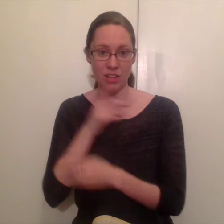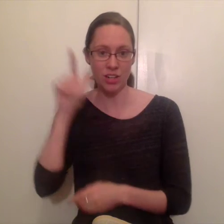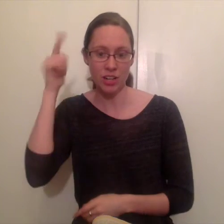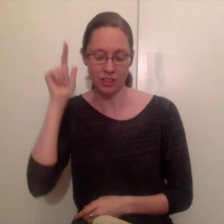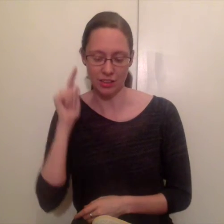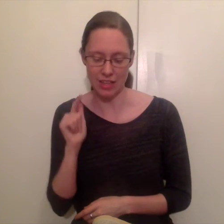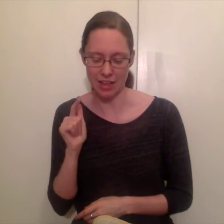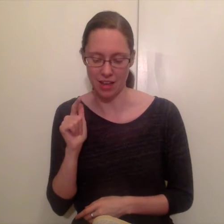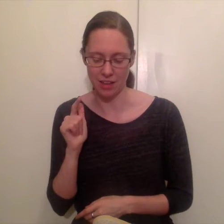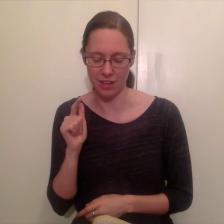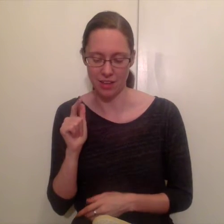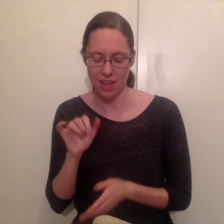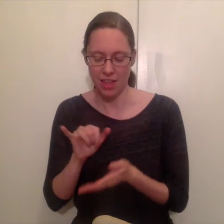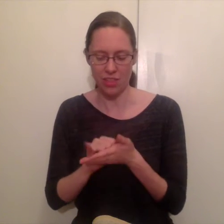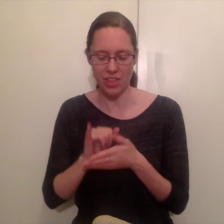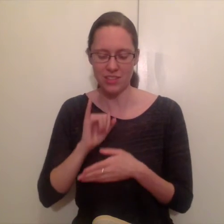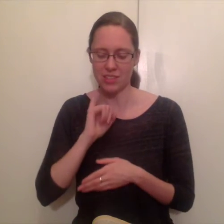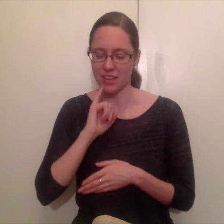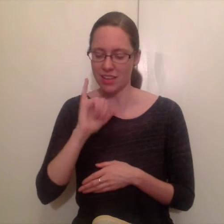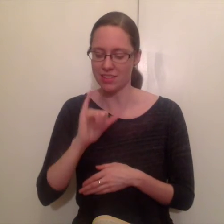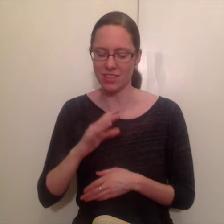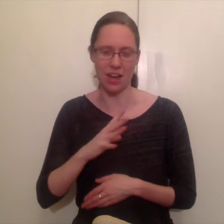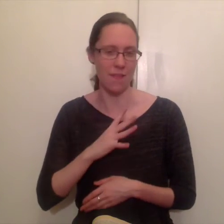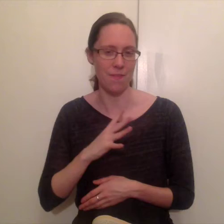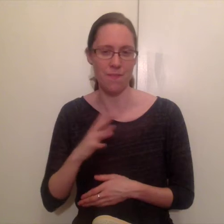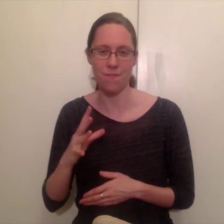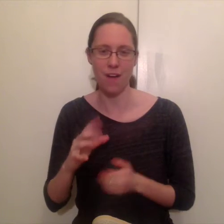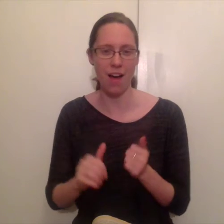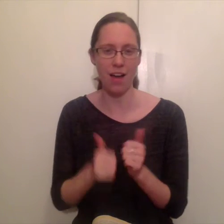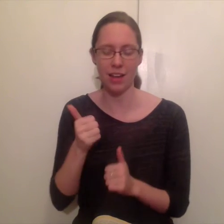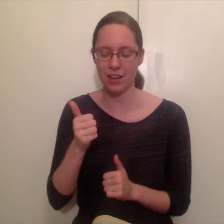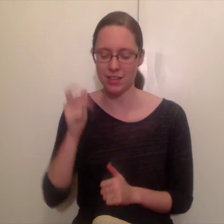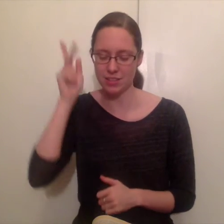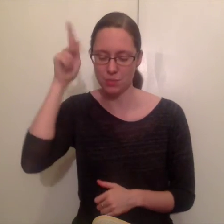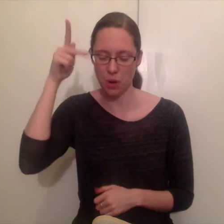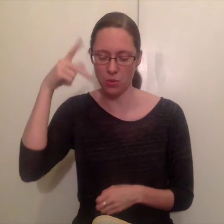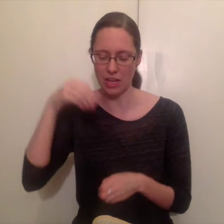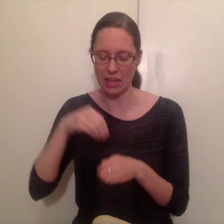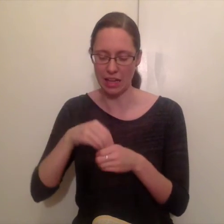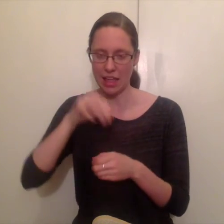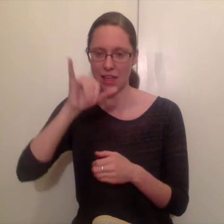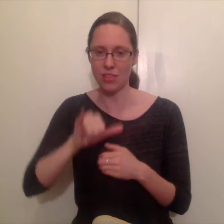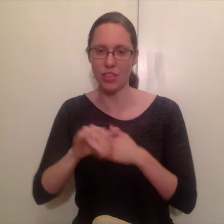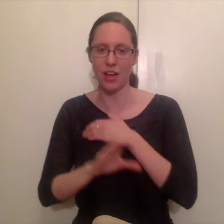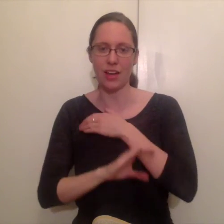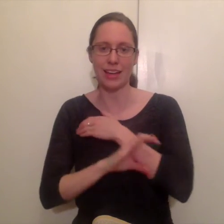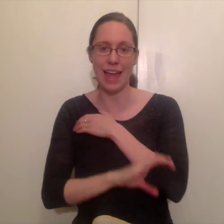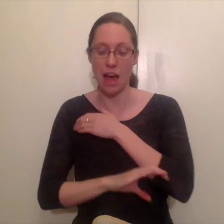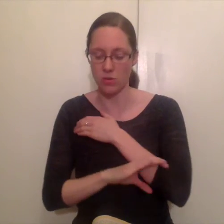"Dear Leah, this is the finest pony in the